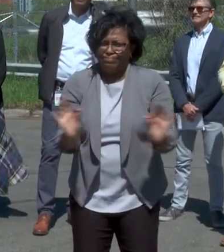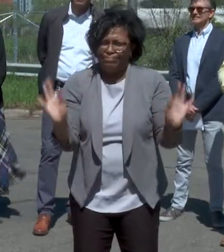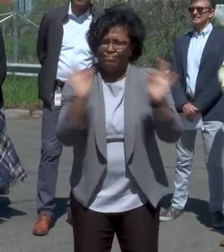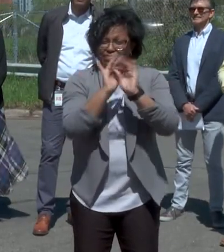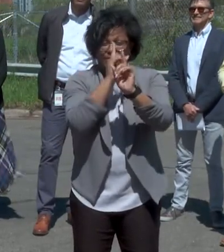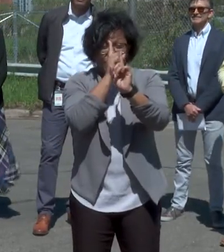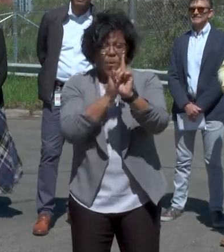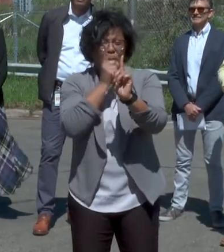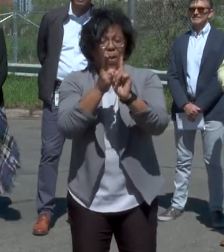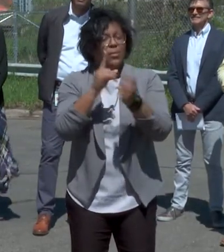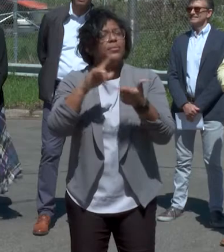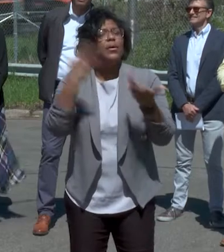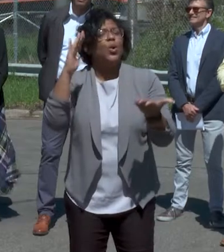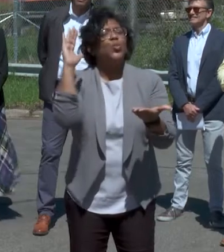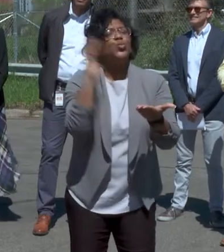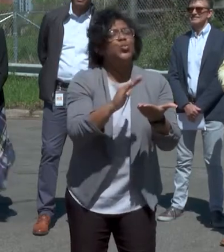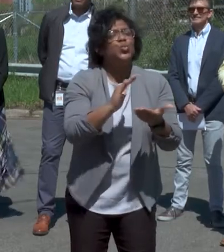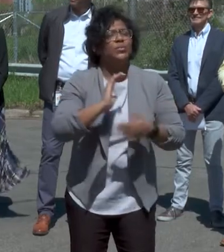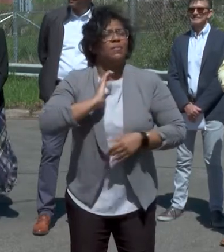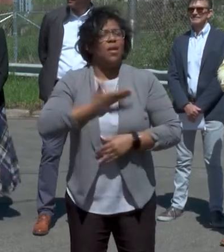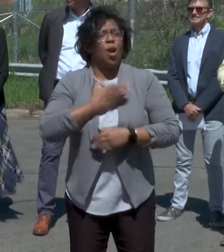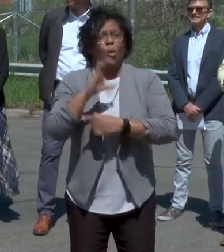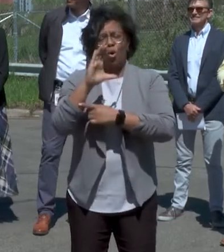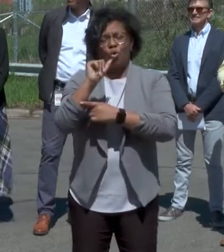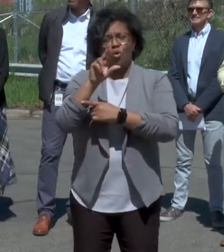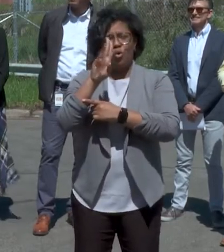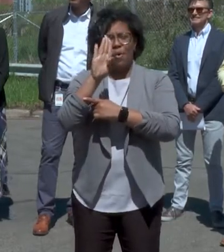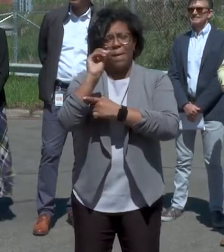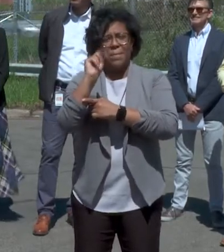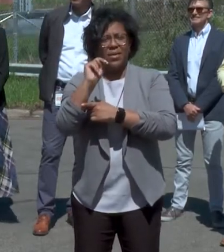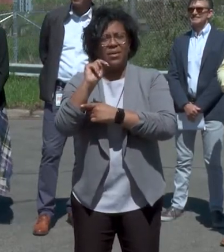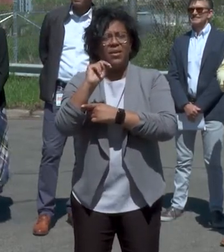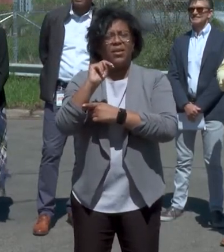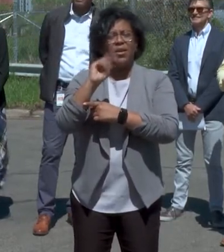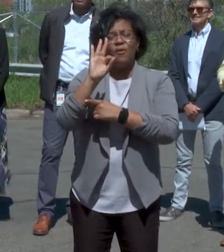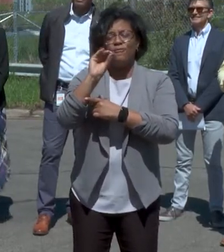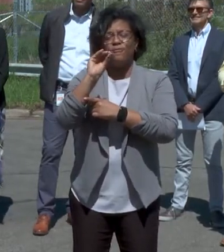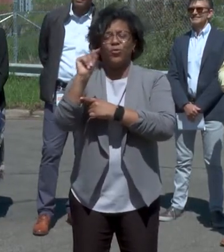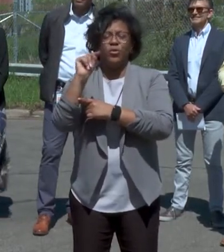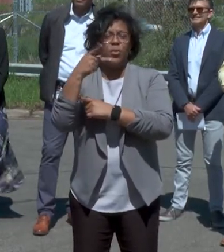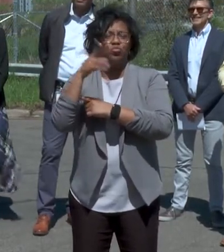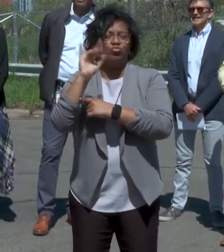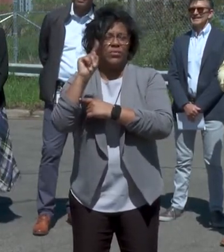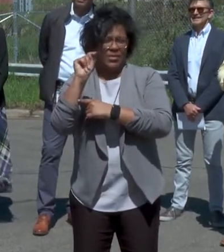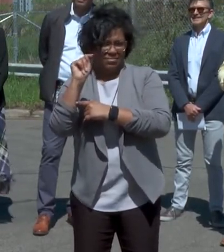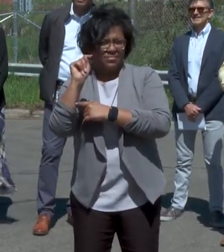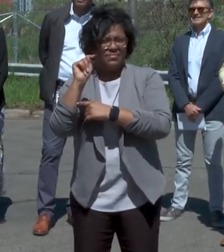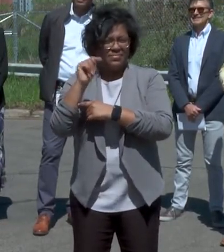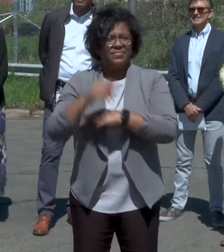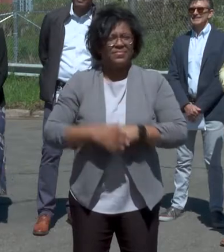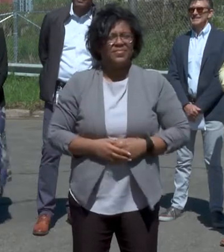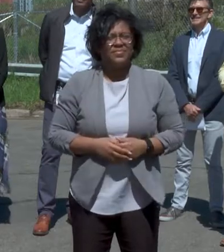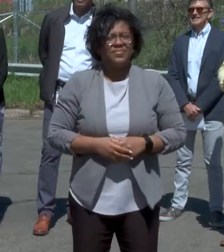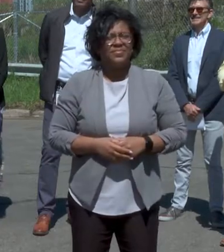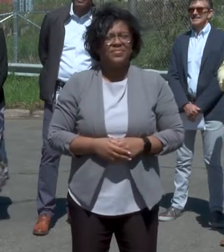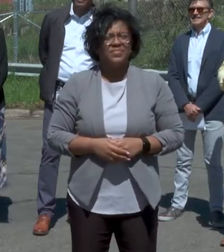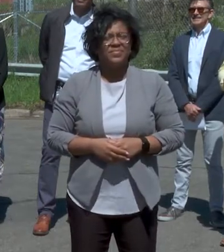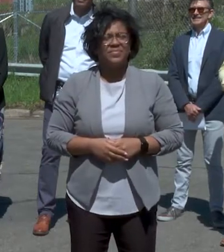footprint. Our first carbon accounting report, completed in 2019, established